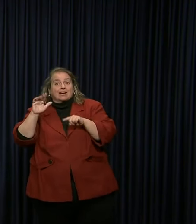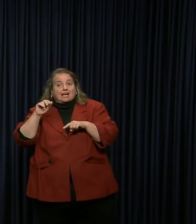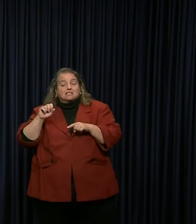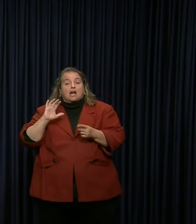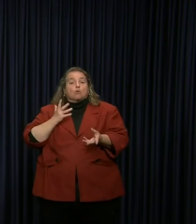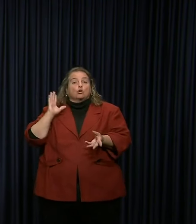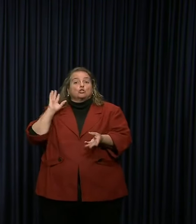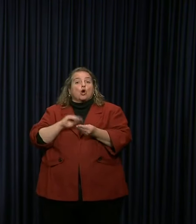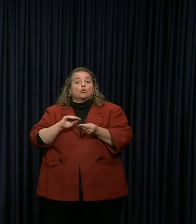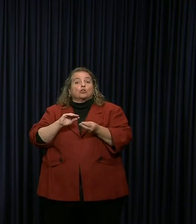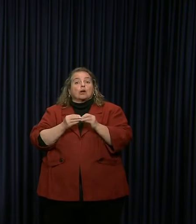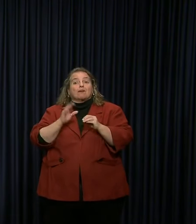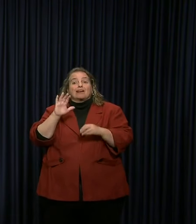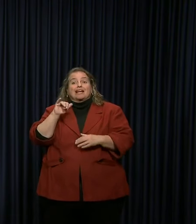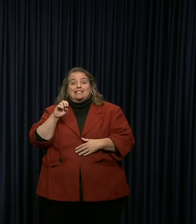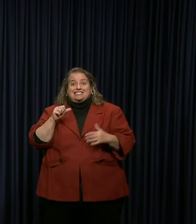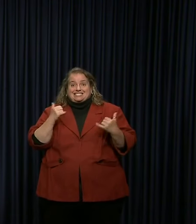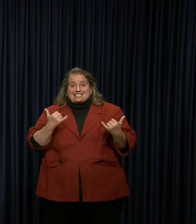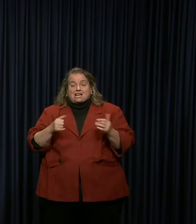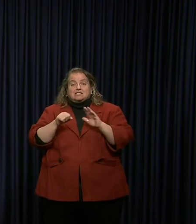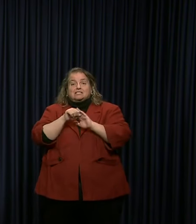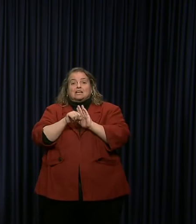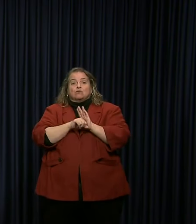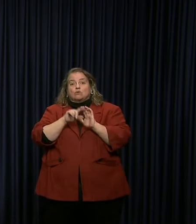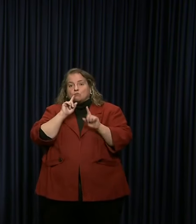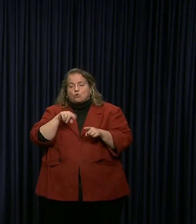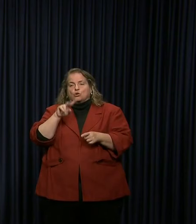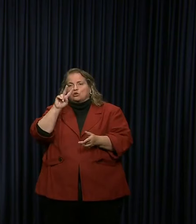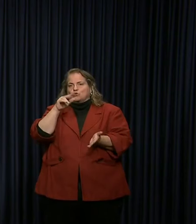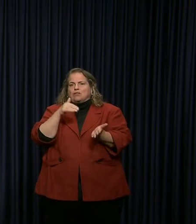total number of cases the state is reporting is